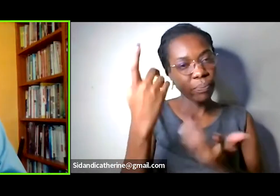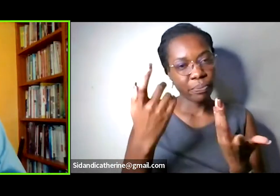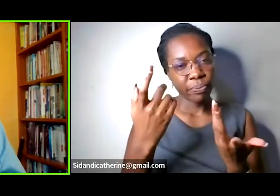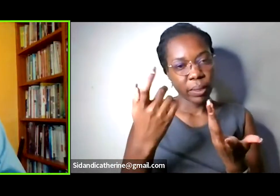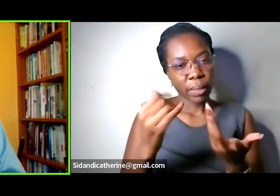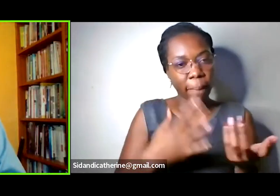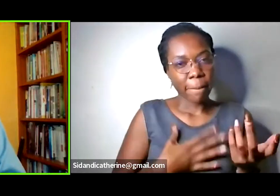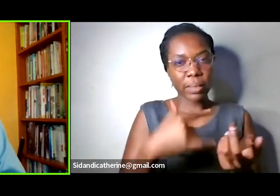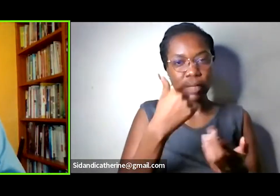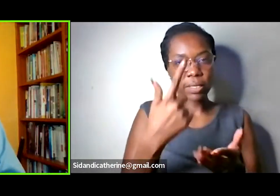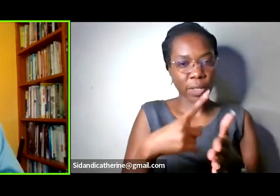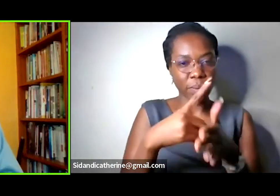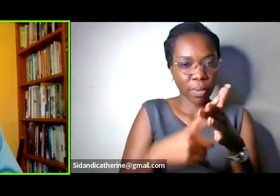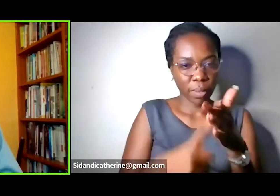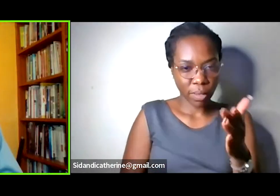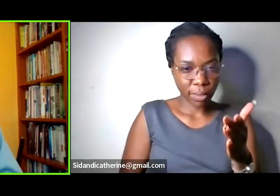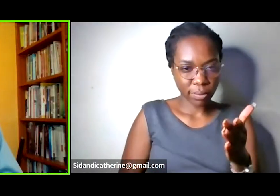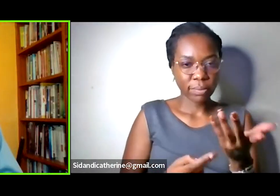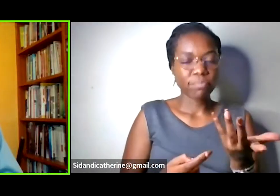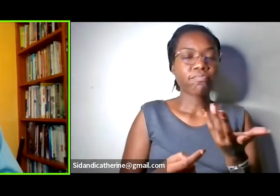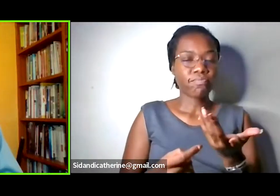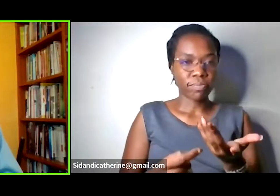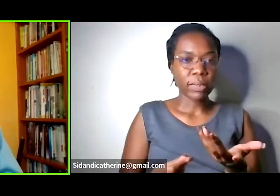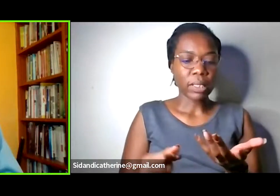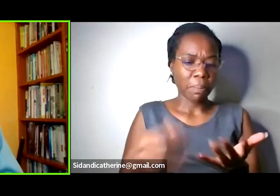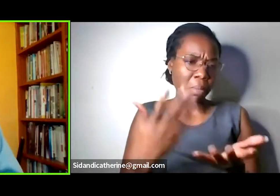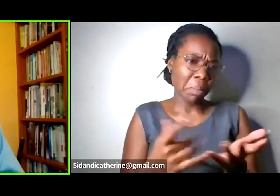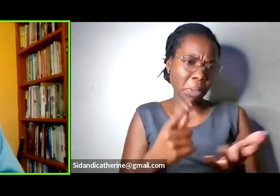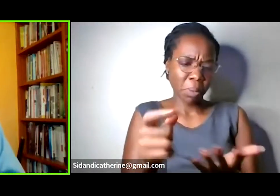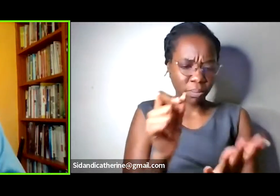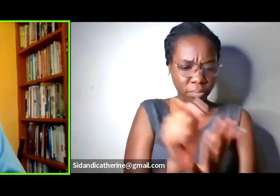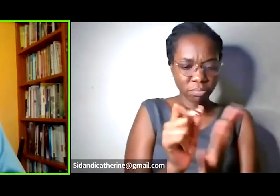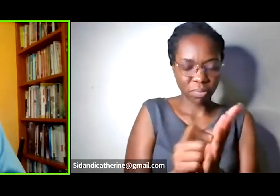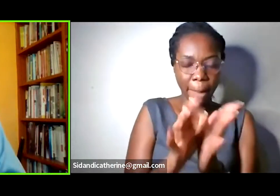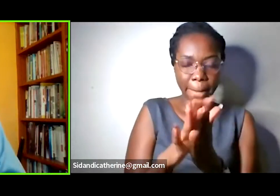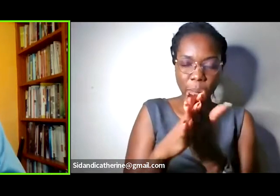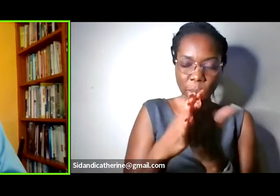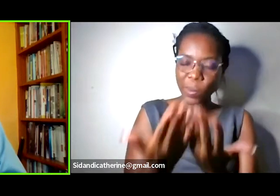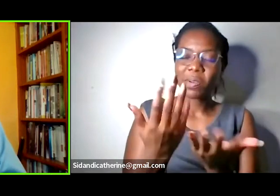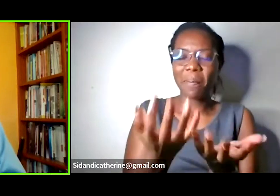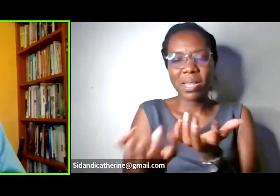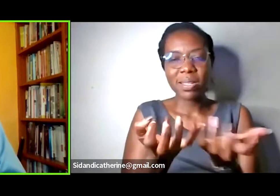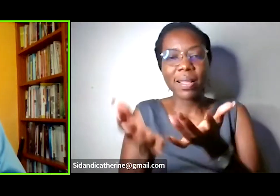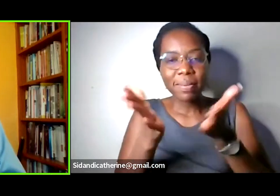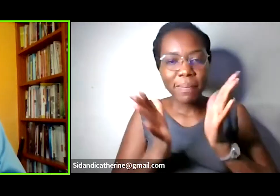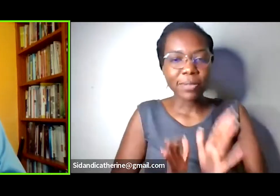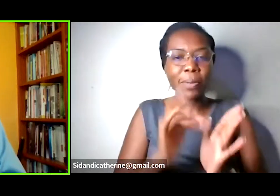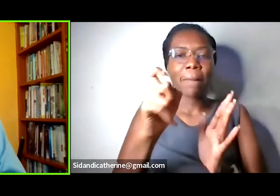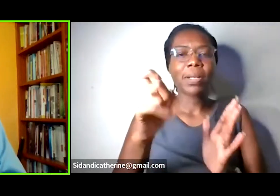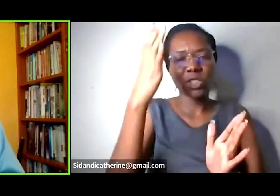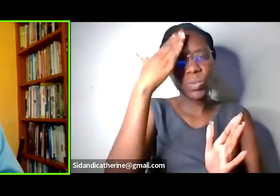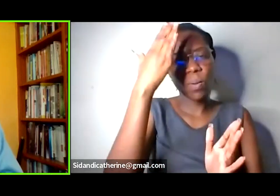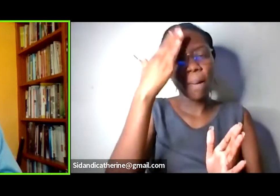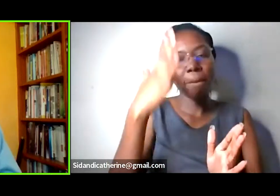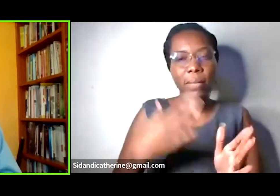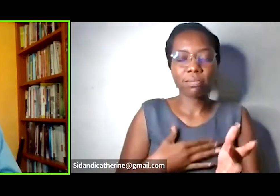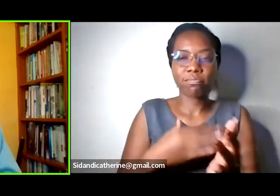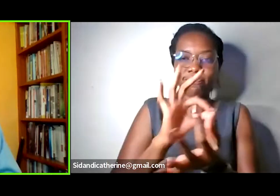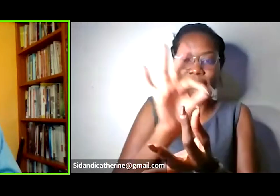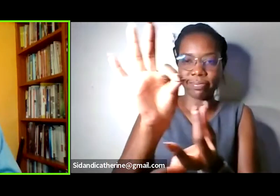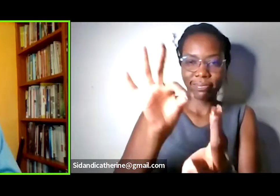that connect with me, your response must be this: being specific. Being